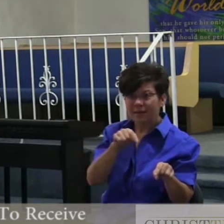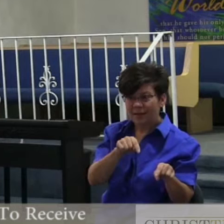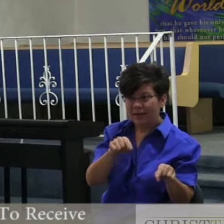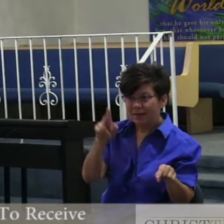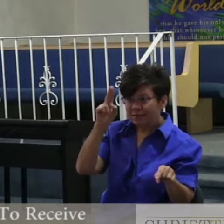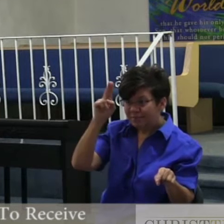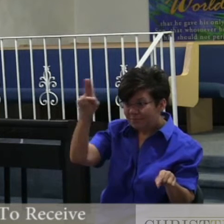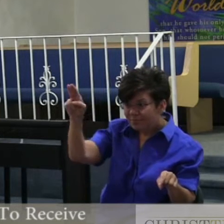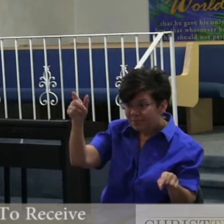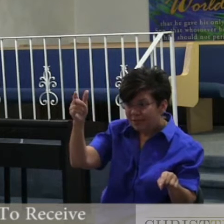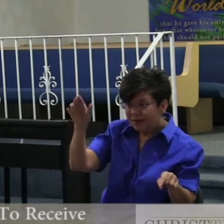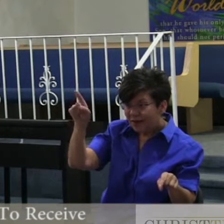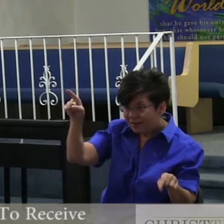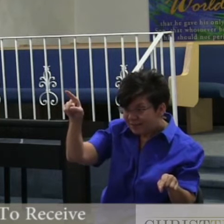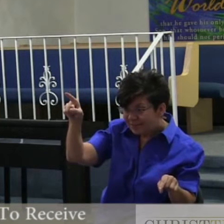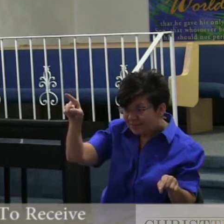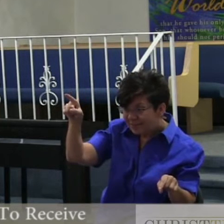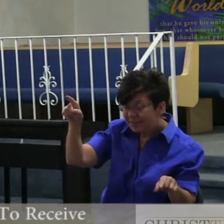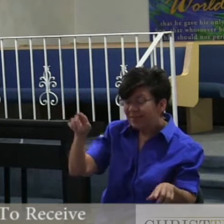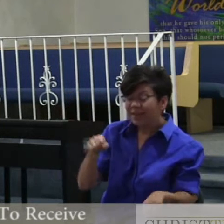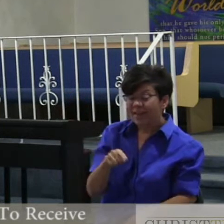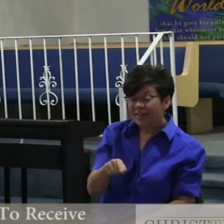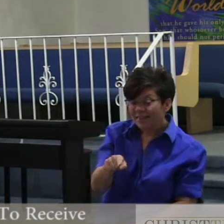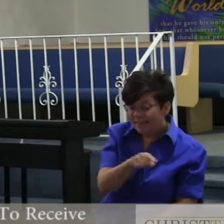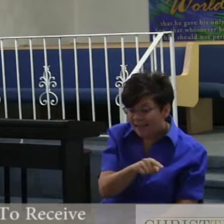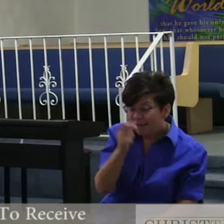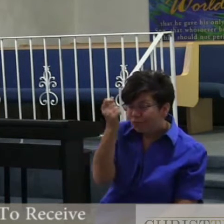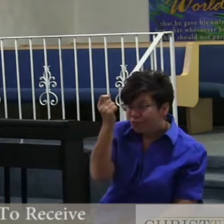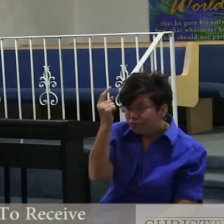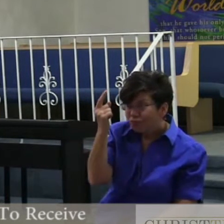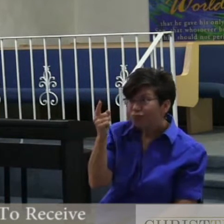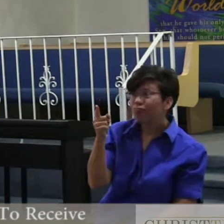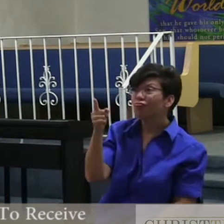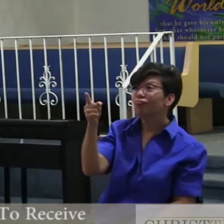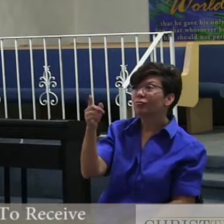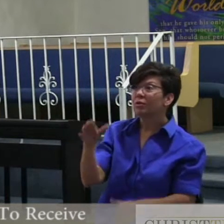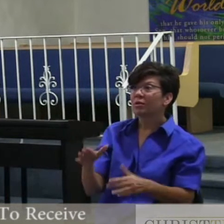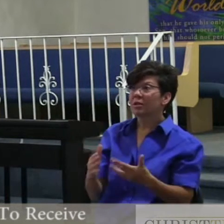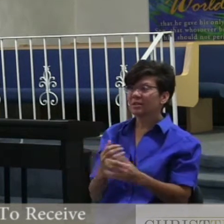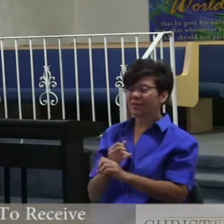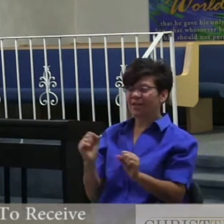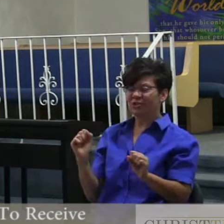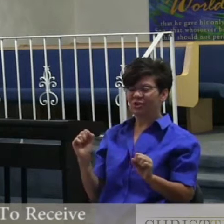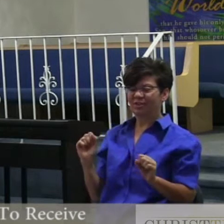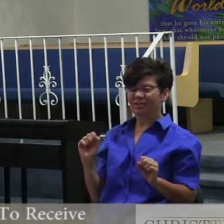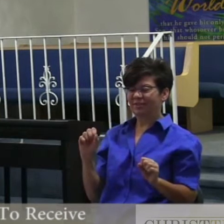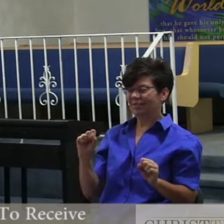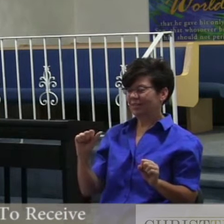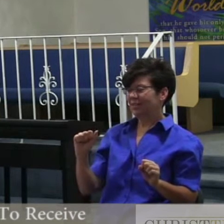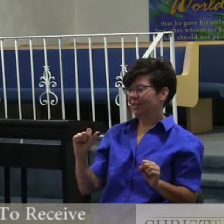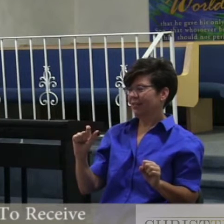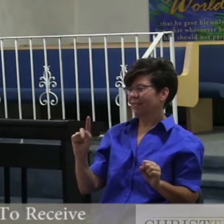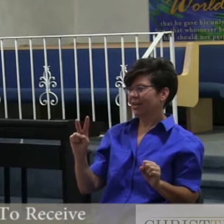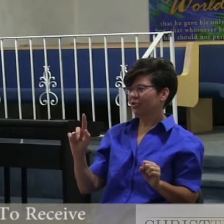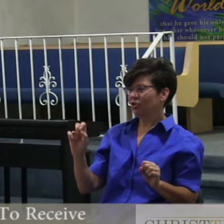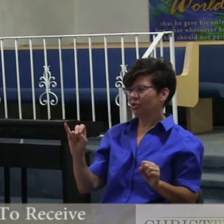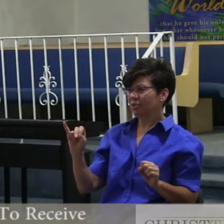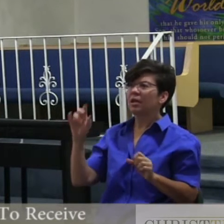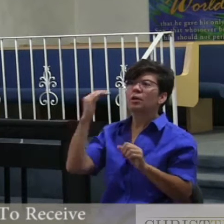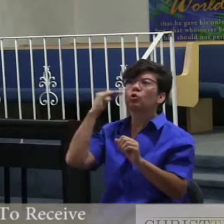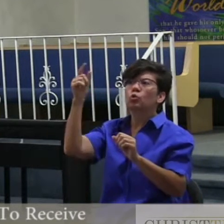God because they understood salvation. They knew they were going to live